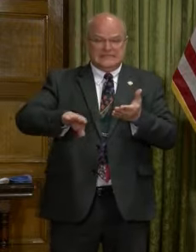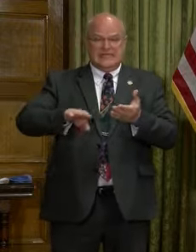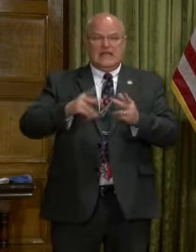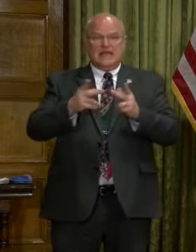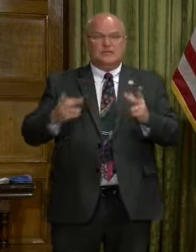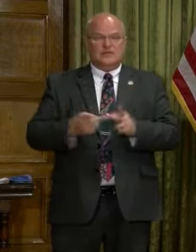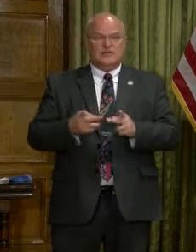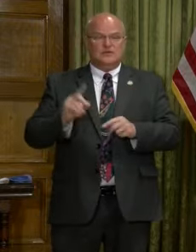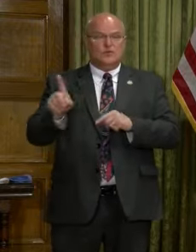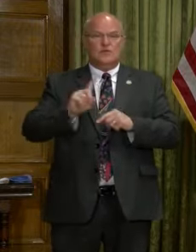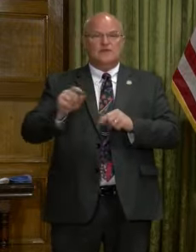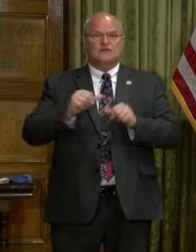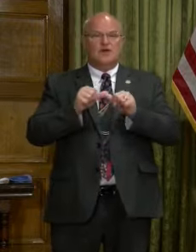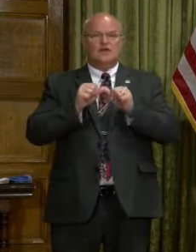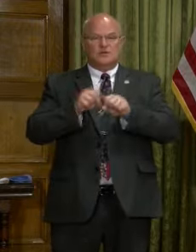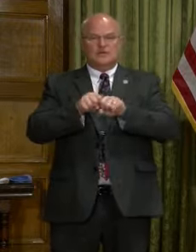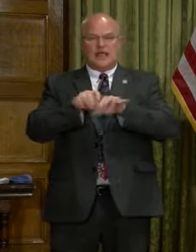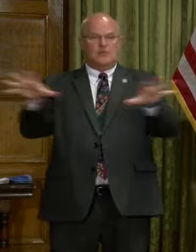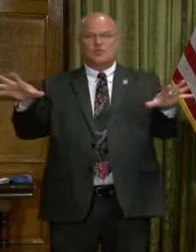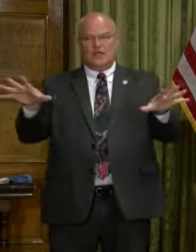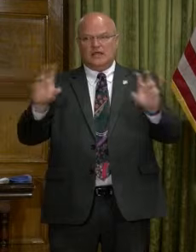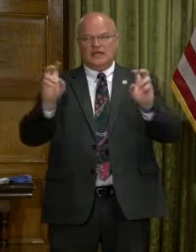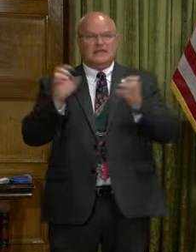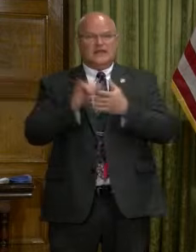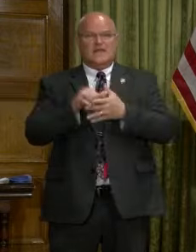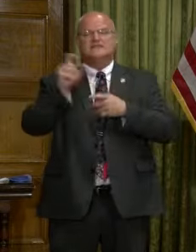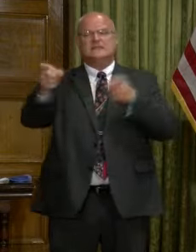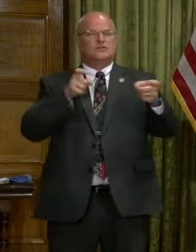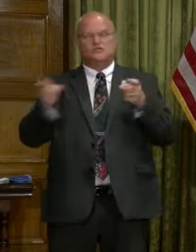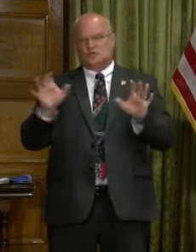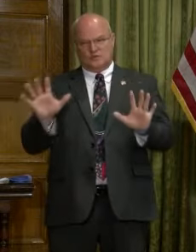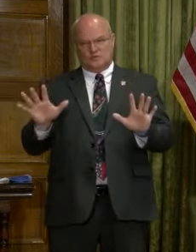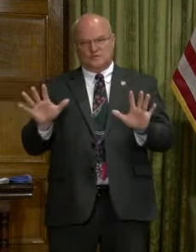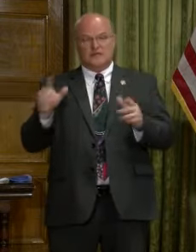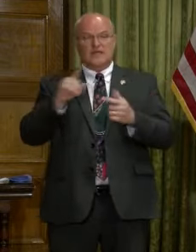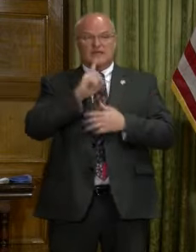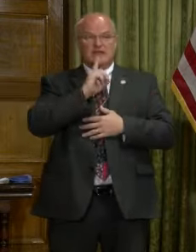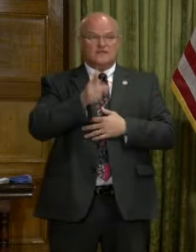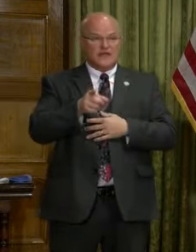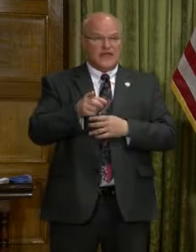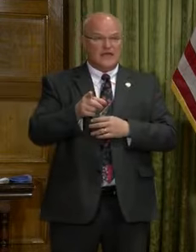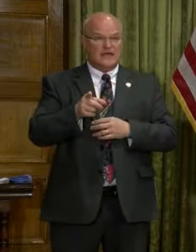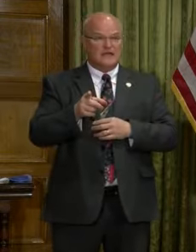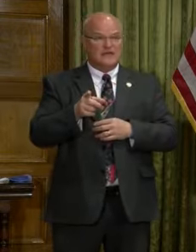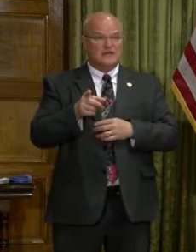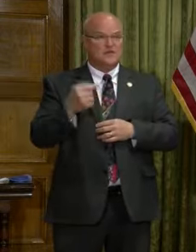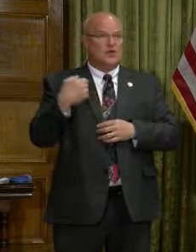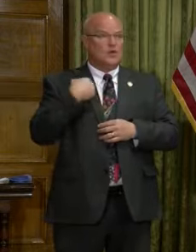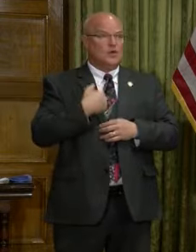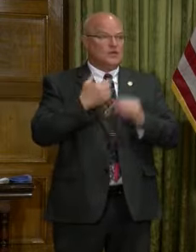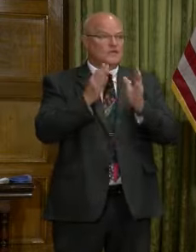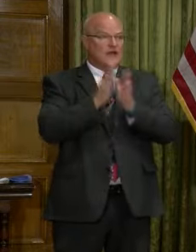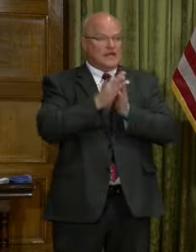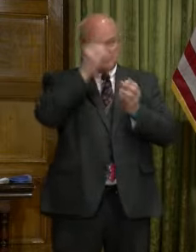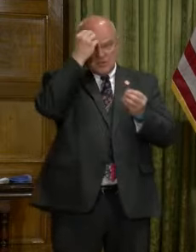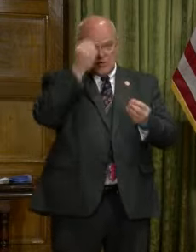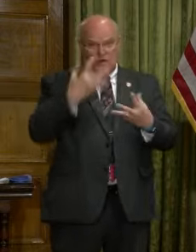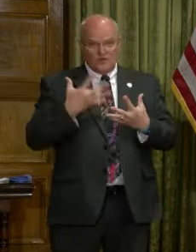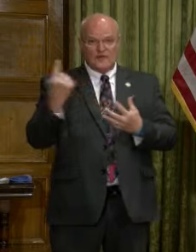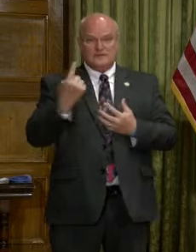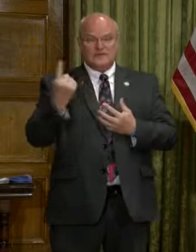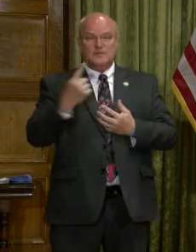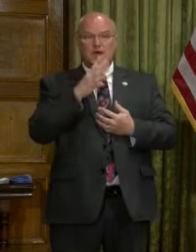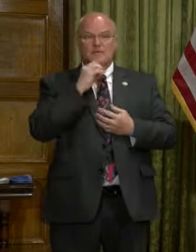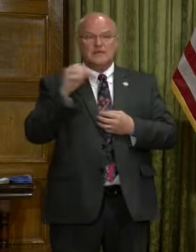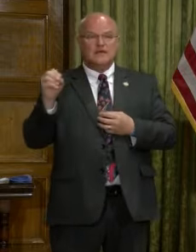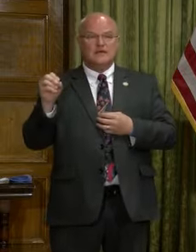unit where there's an ongoing outbreak until that's under control. And in fact, we have asked to be notified if someone